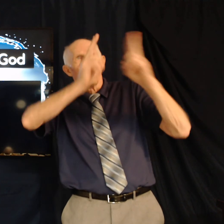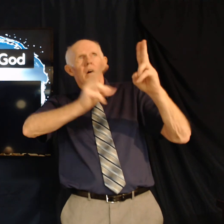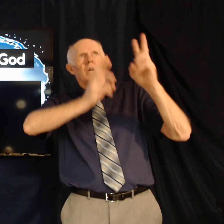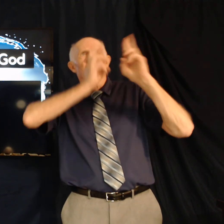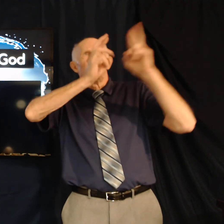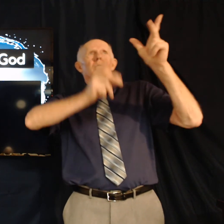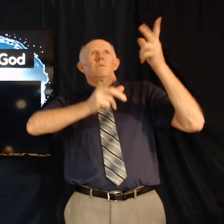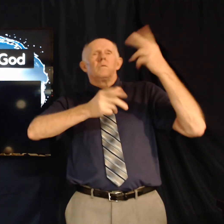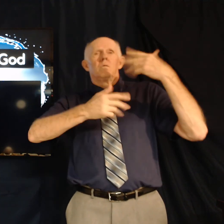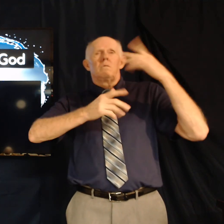Reverence.